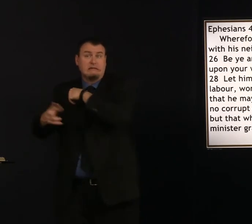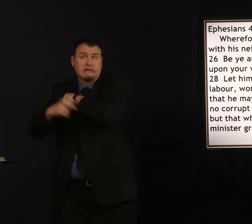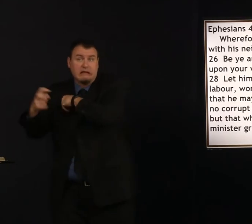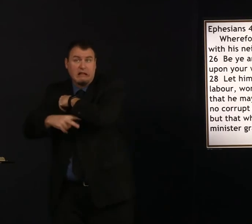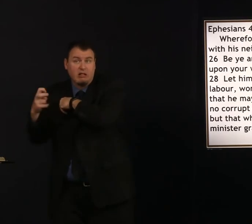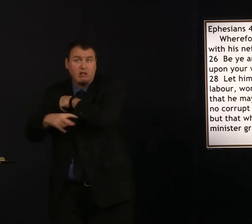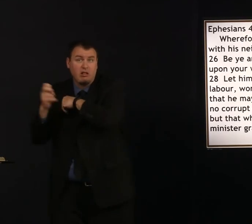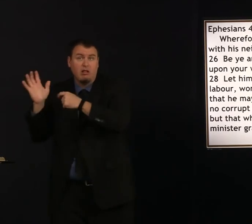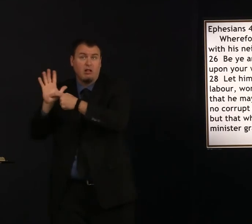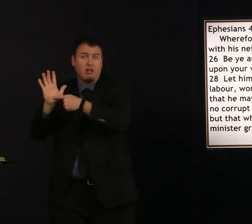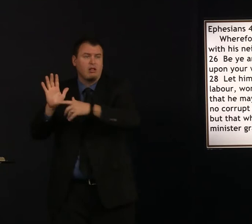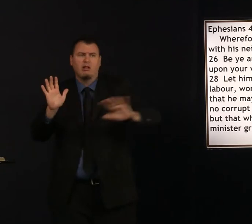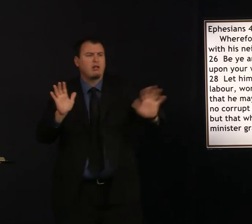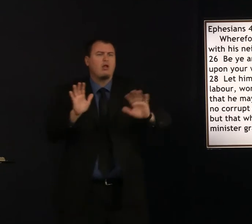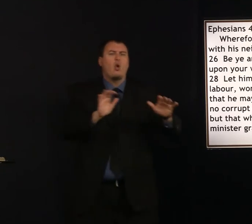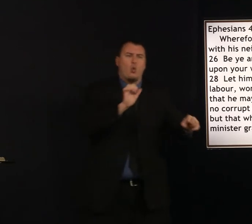Don't let the devil